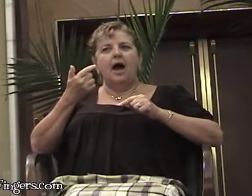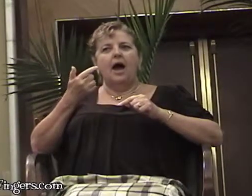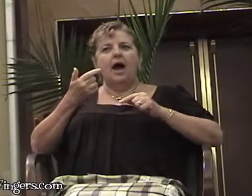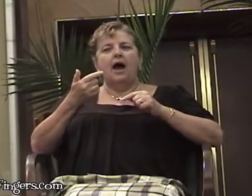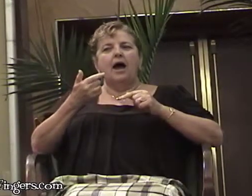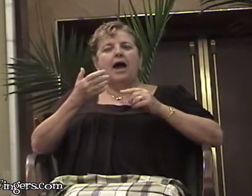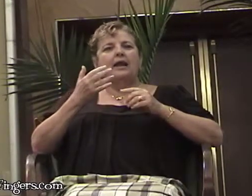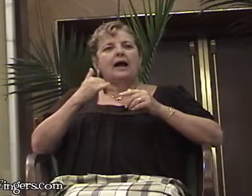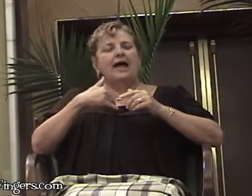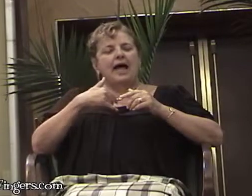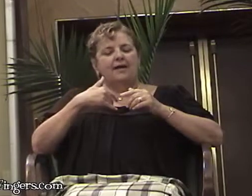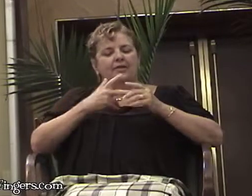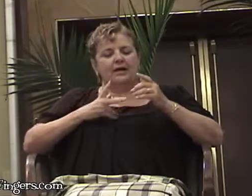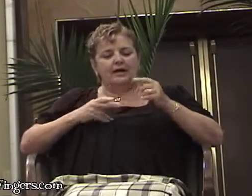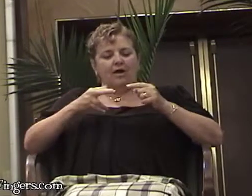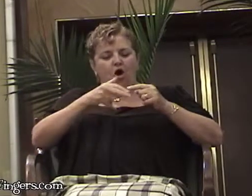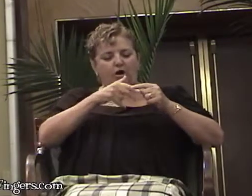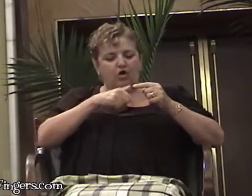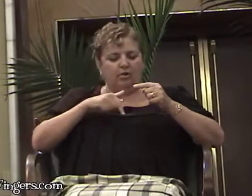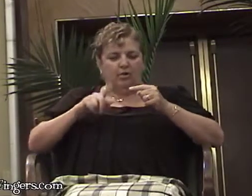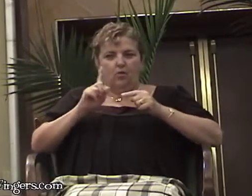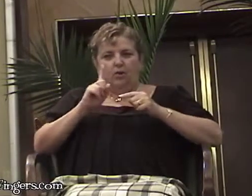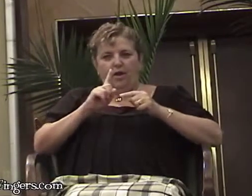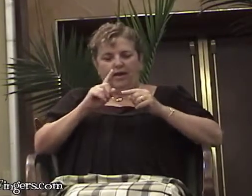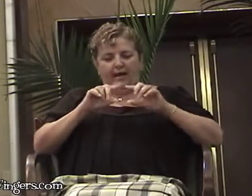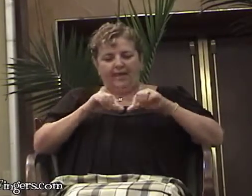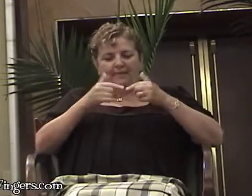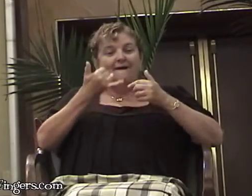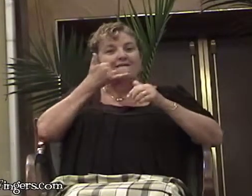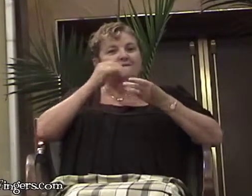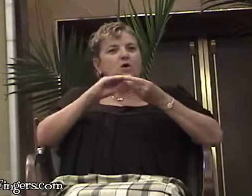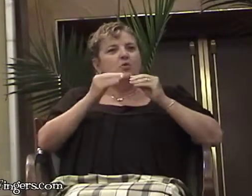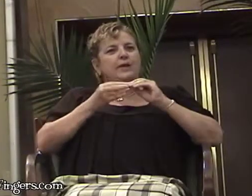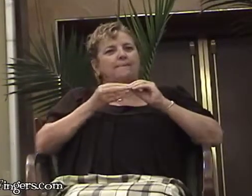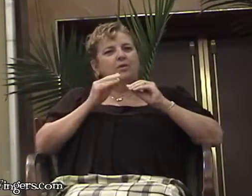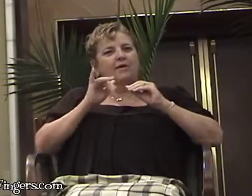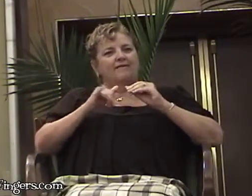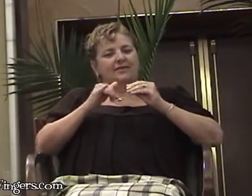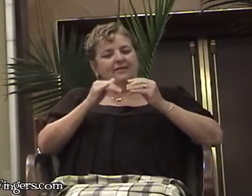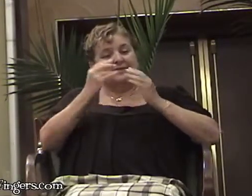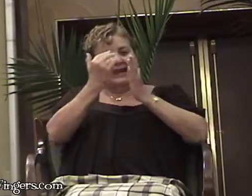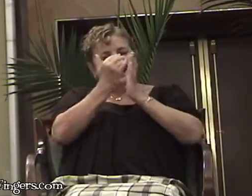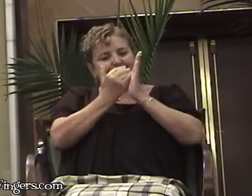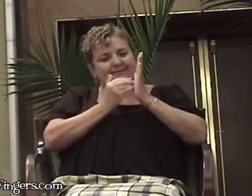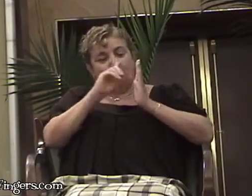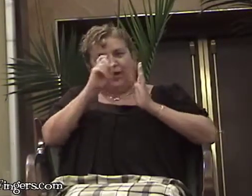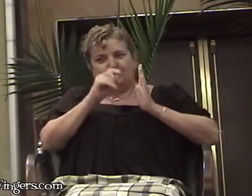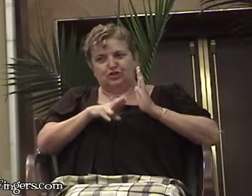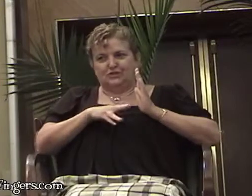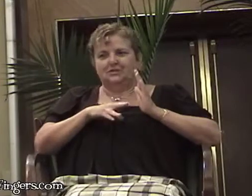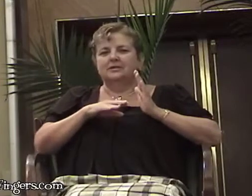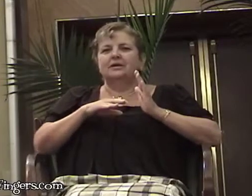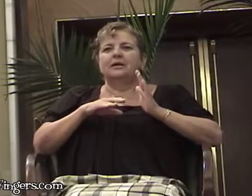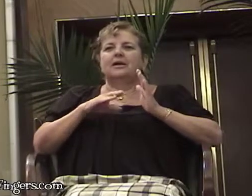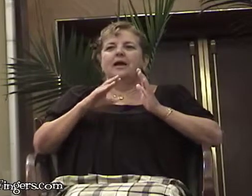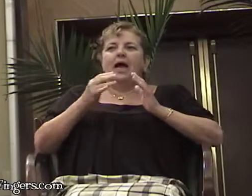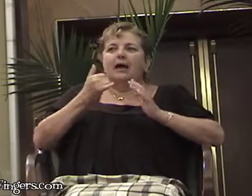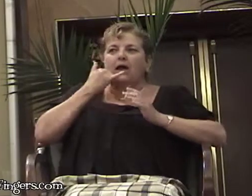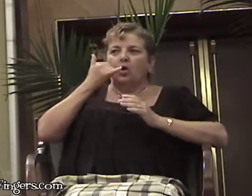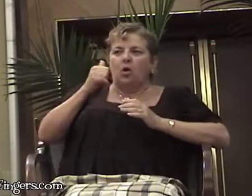phone number on that ad. And the woman who answered the phone, I spoke to this lady like I spoke to no one in my life before. I told her the truth. I told her